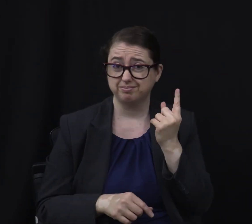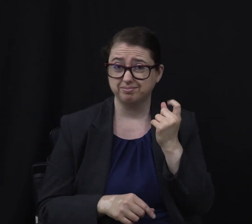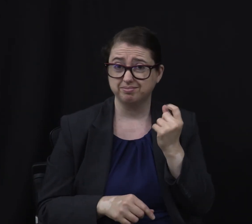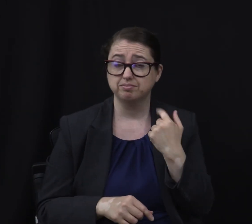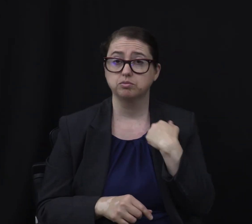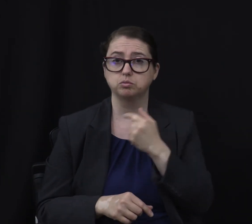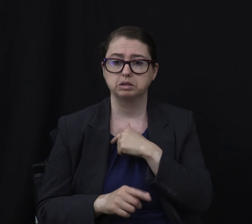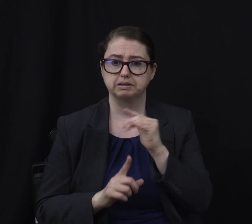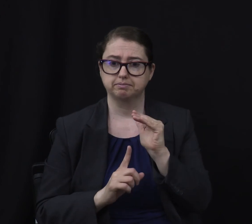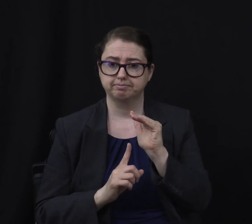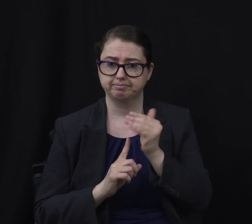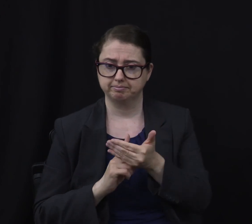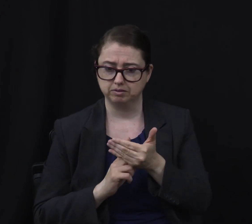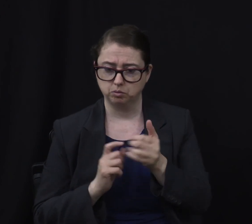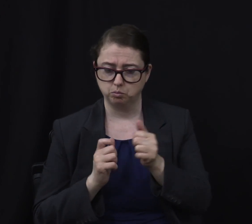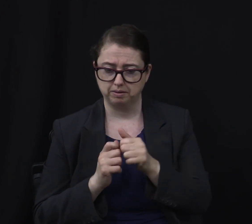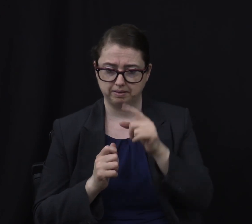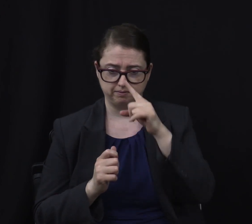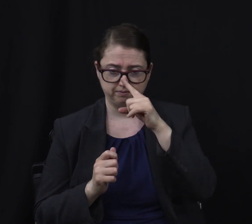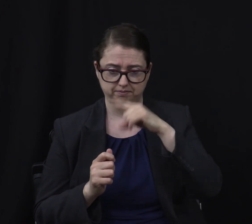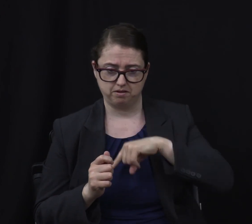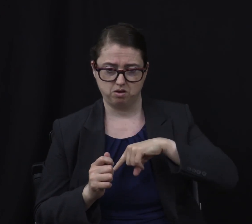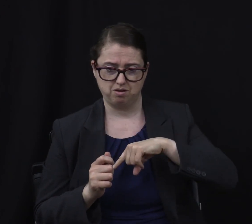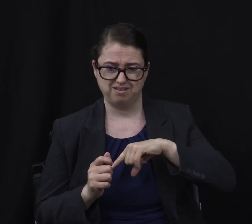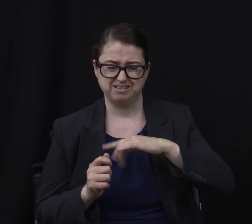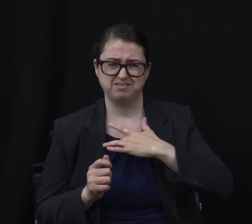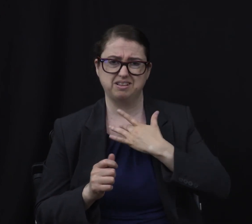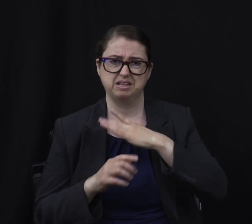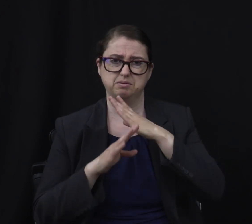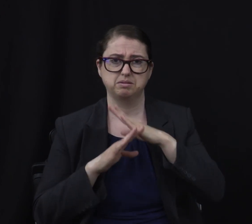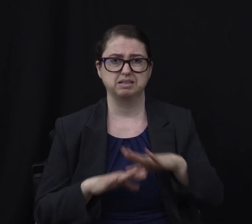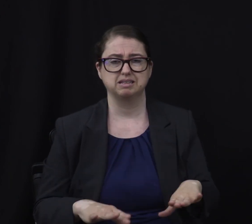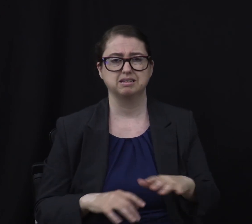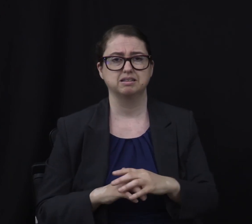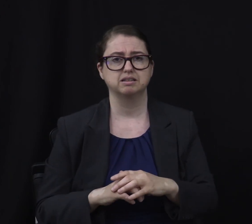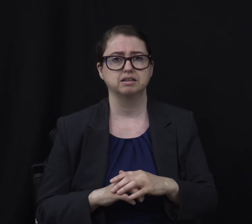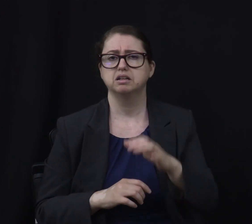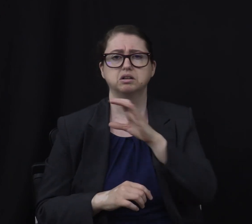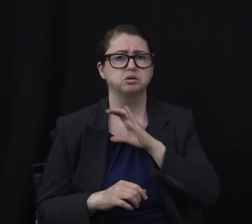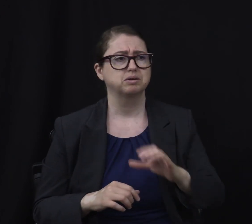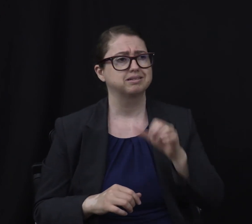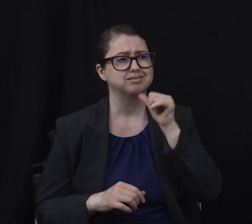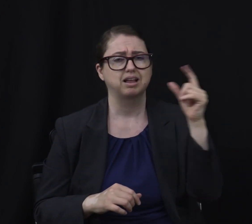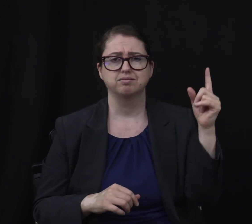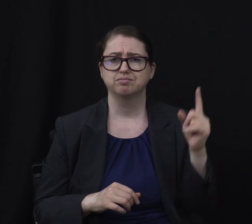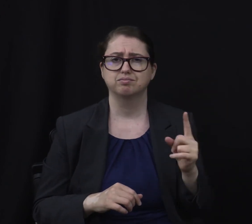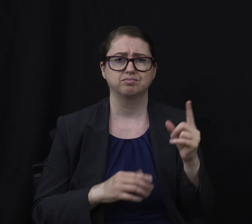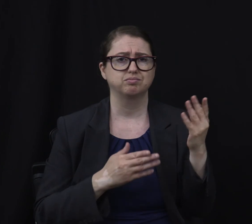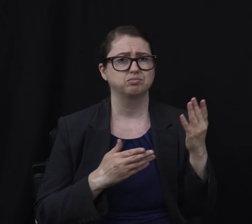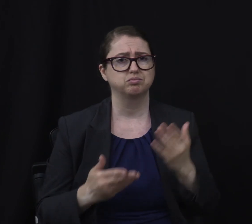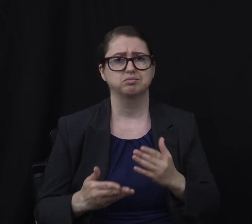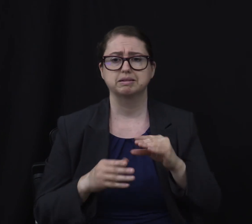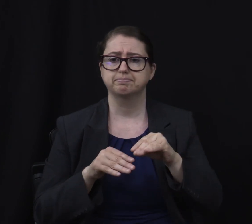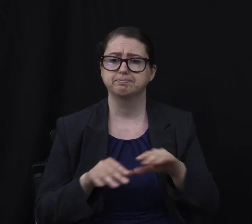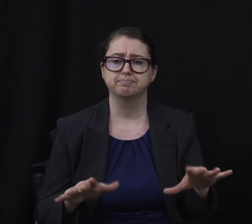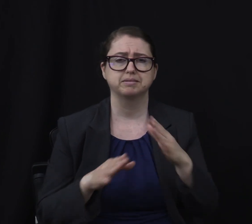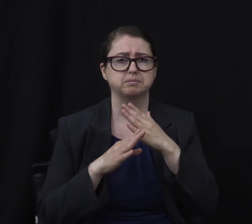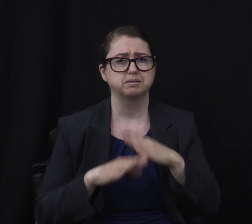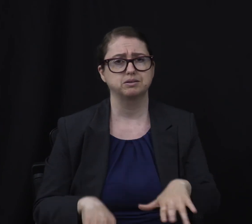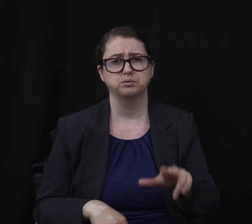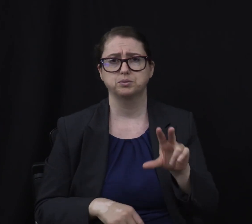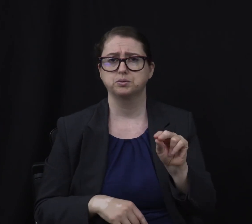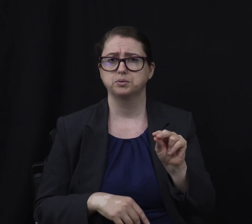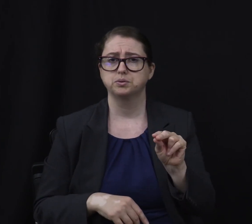this false sense of peace. Christ did not come to bring peace. Christ came to